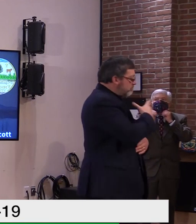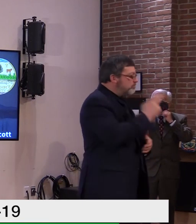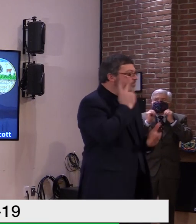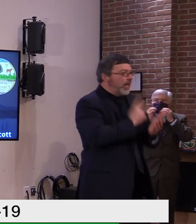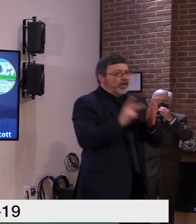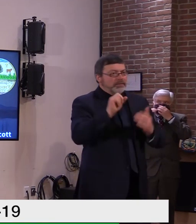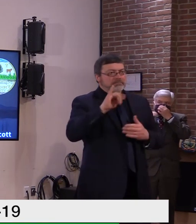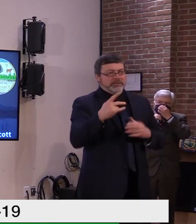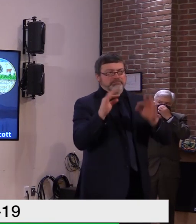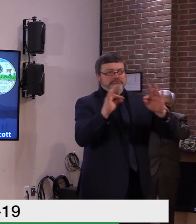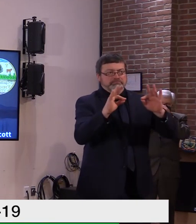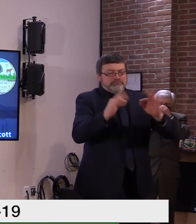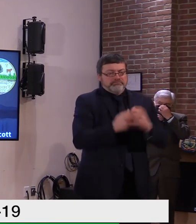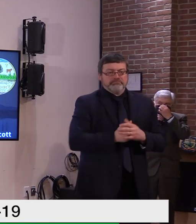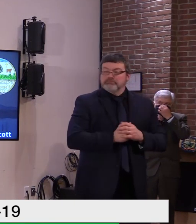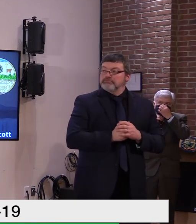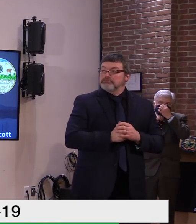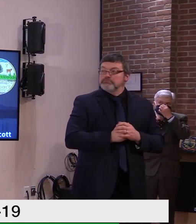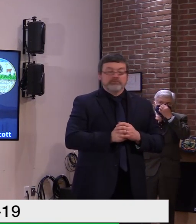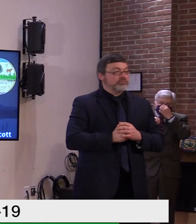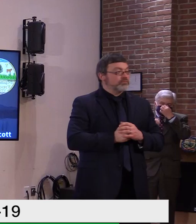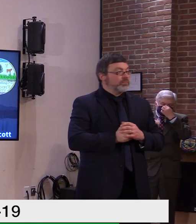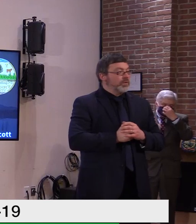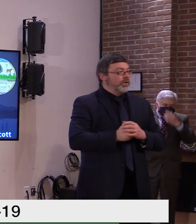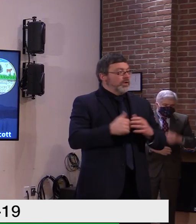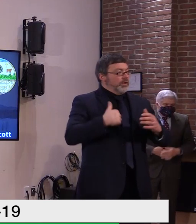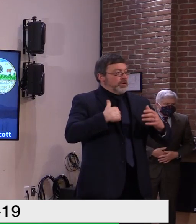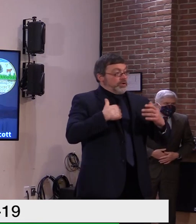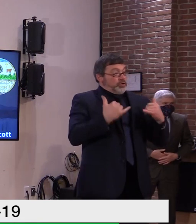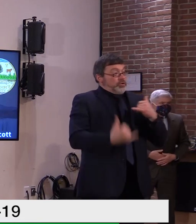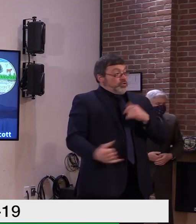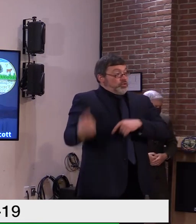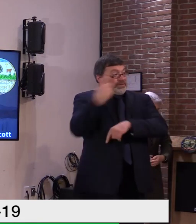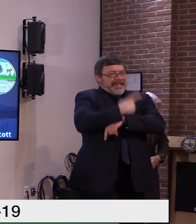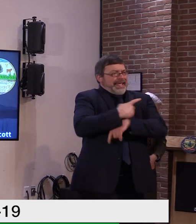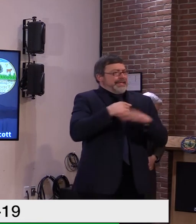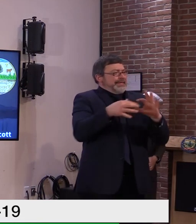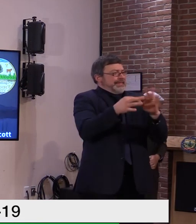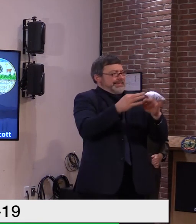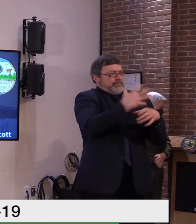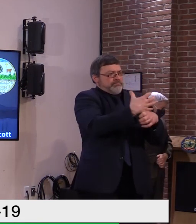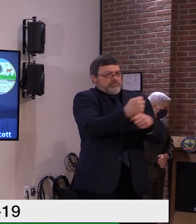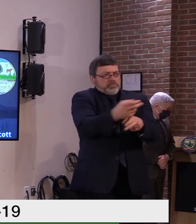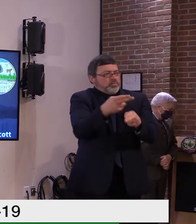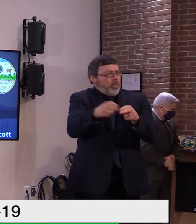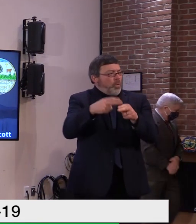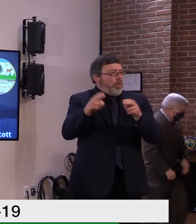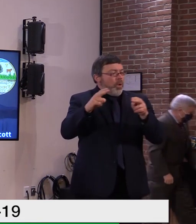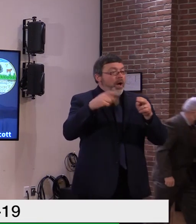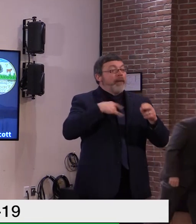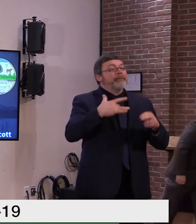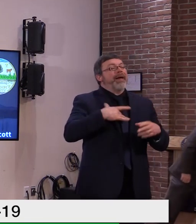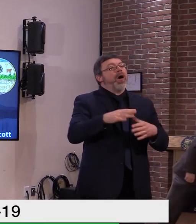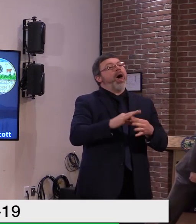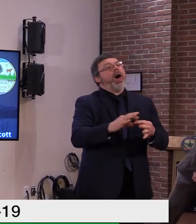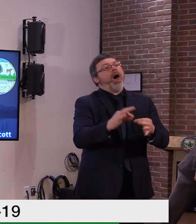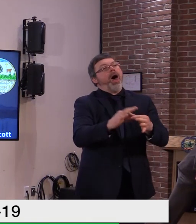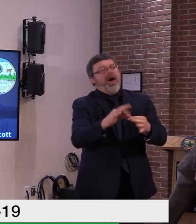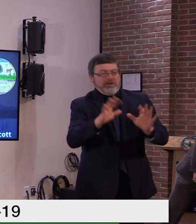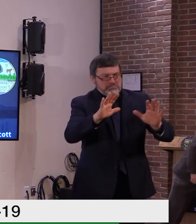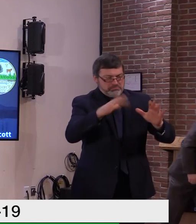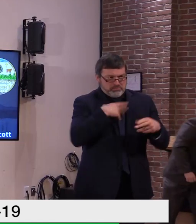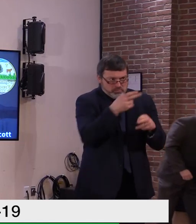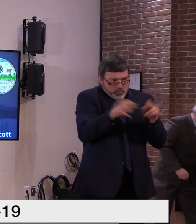in light of the abbreviated conference today, I'm going to keep my comments brief, and I won't repeat anything that you just heard. In terms